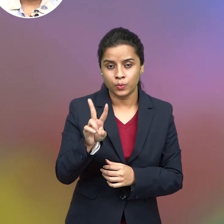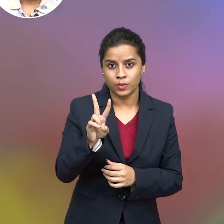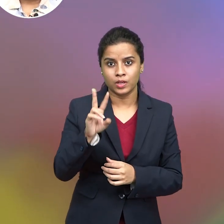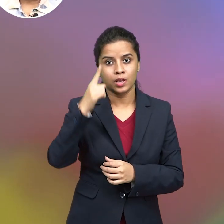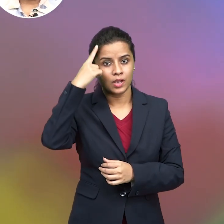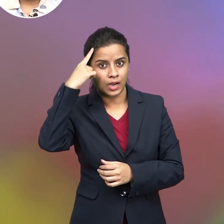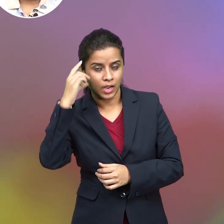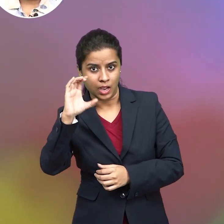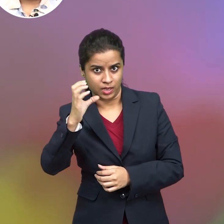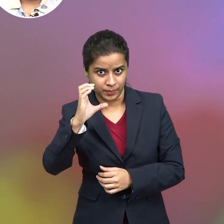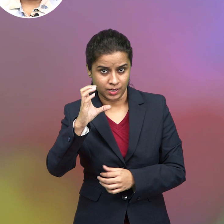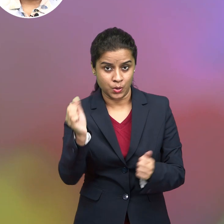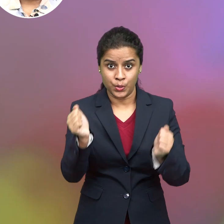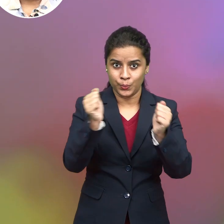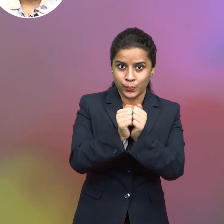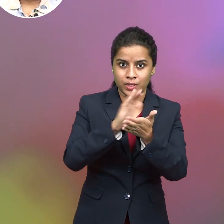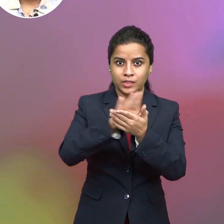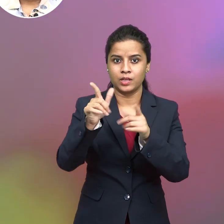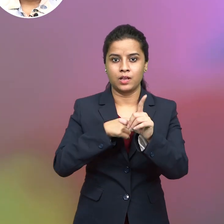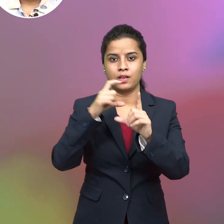also with hydrogen.